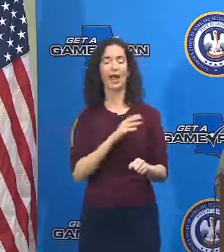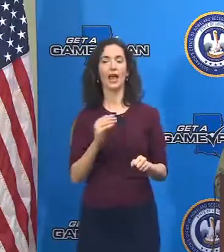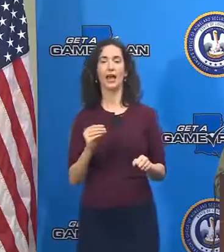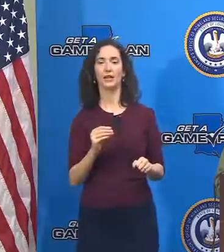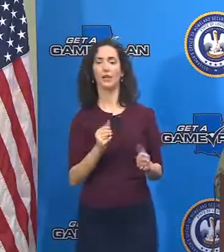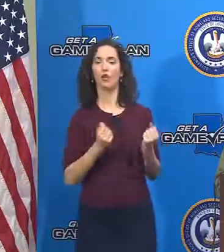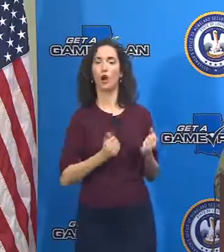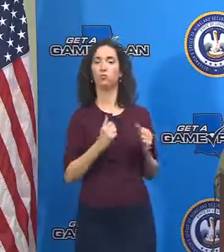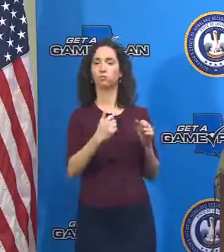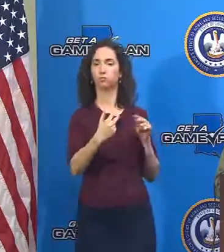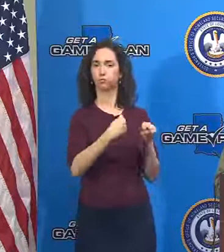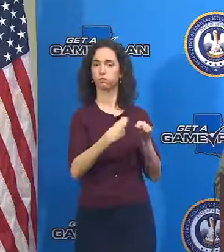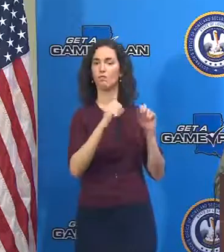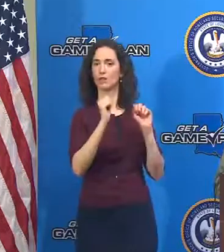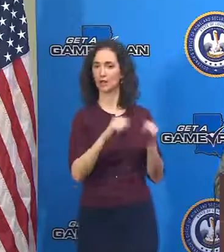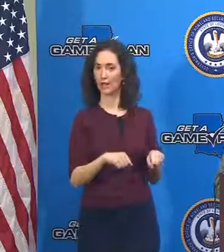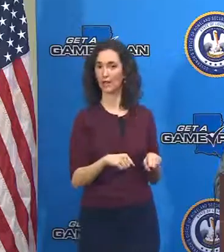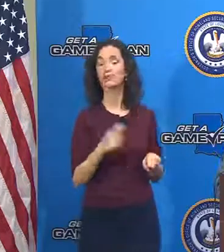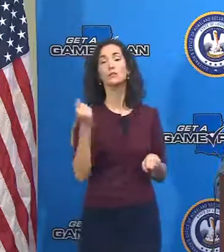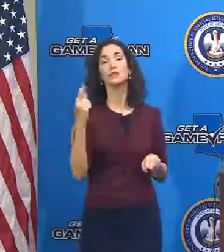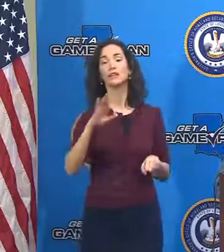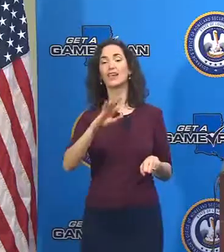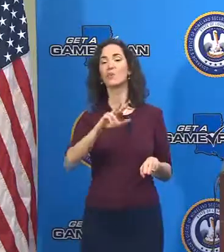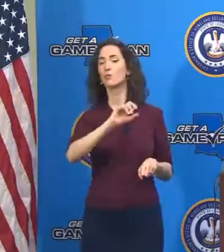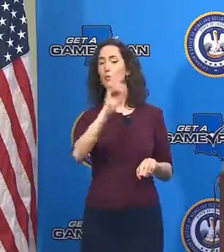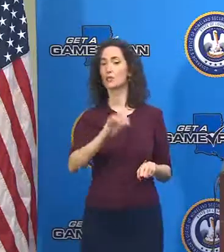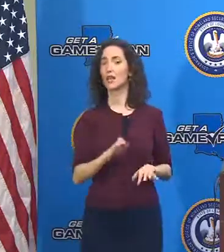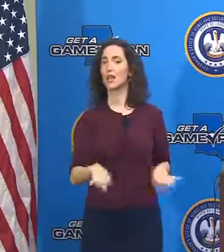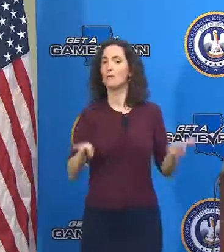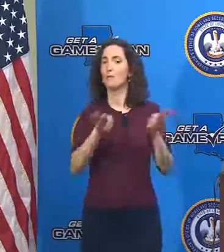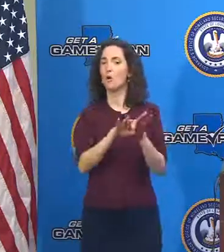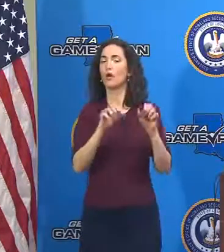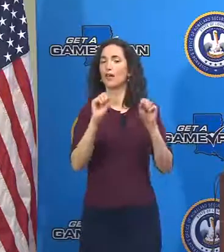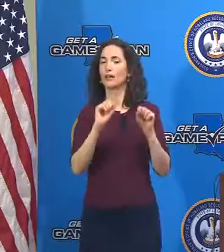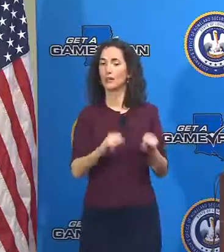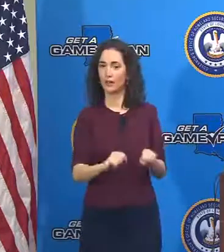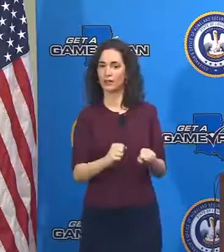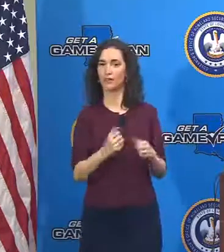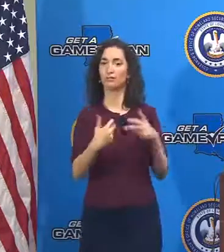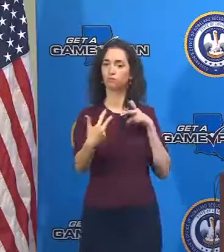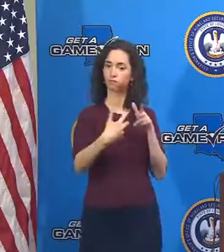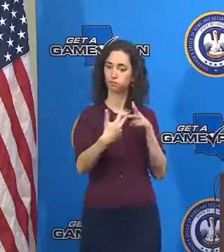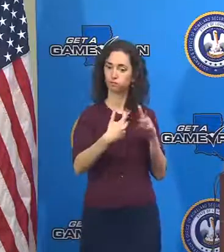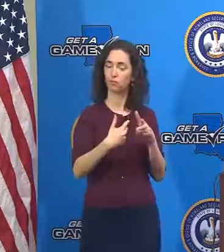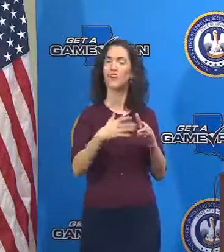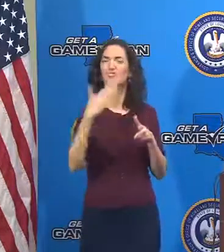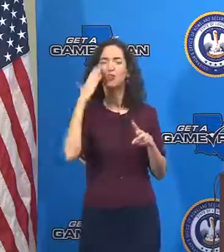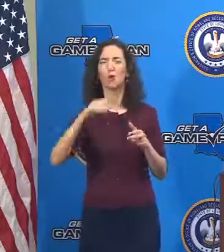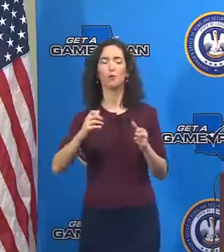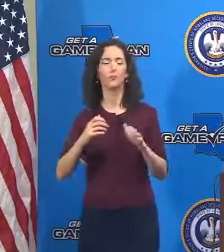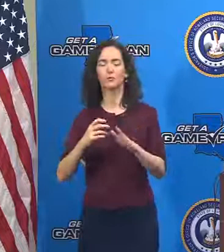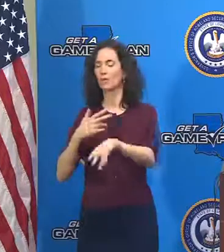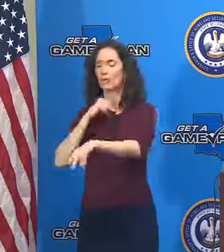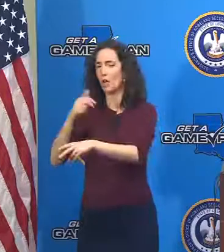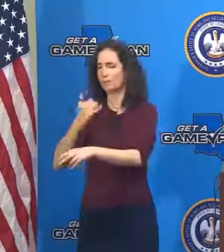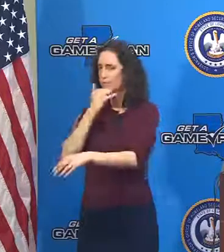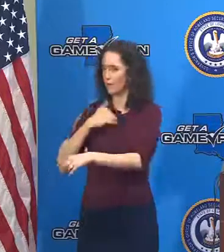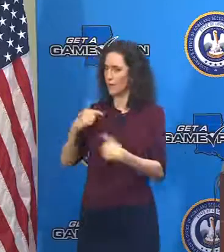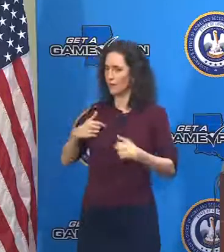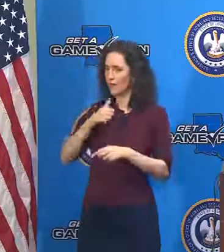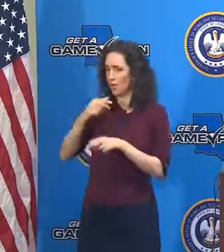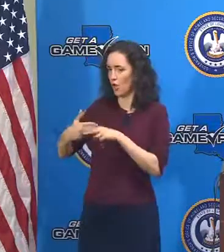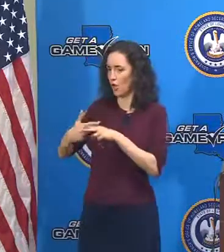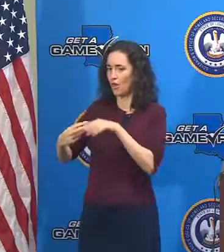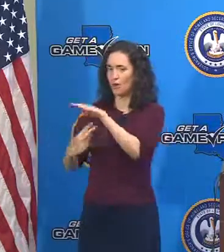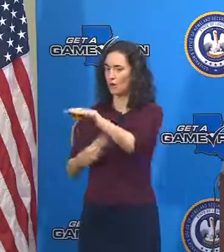to vehicular traffic to date. So that's a very important factor. A number of our bridges get lifted up with surge and they may not